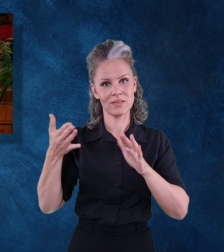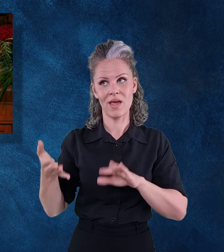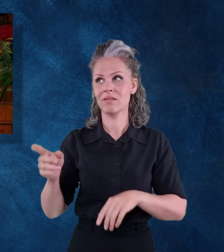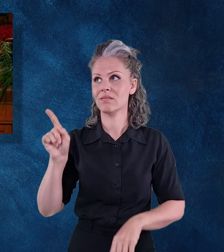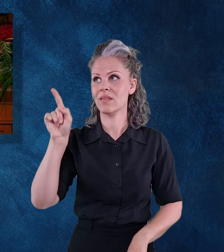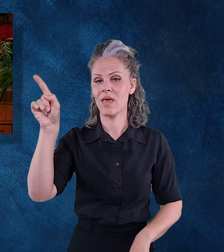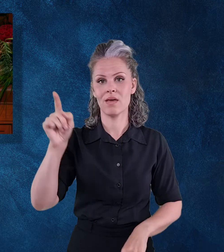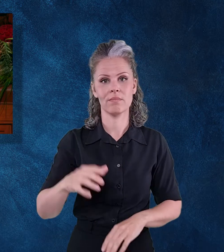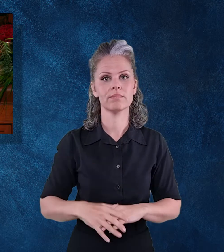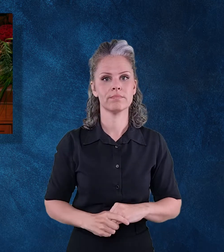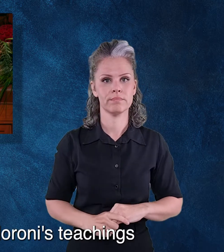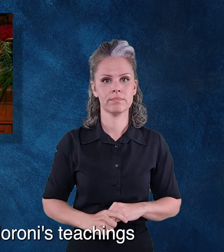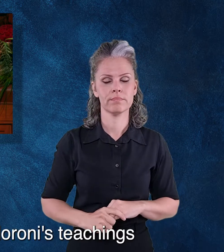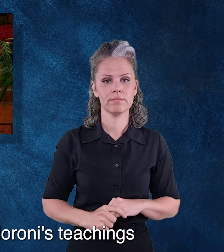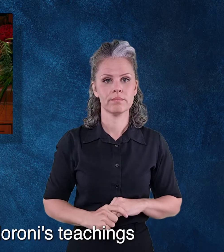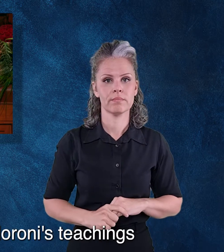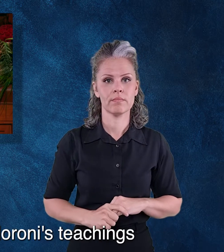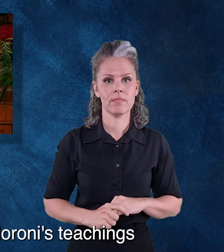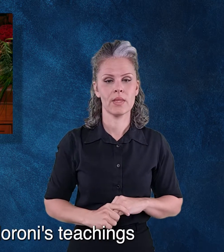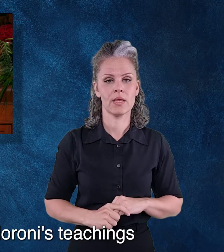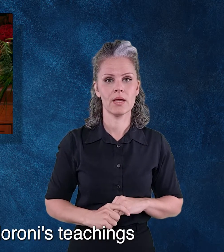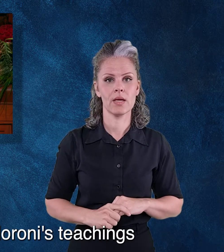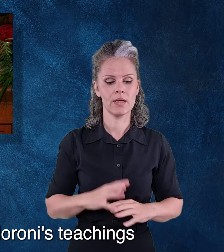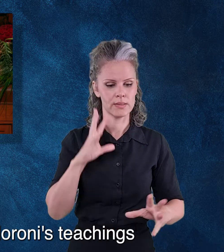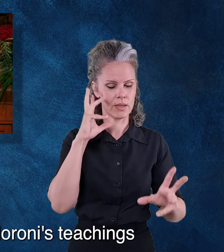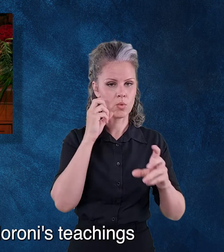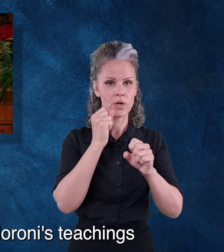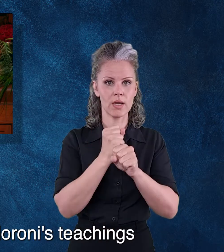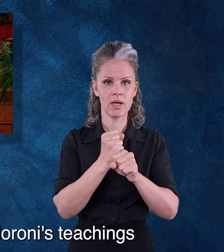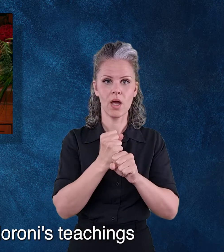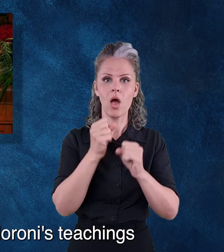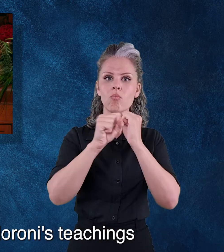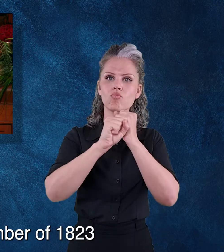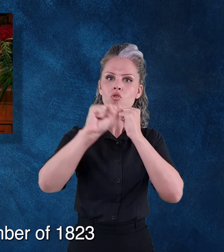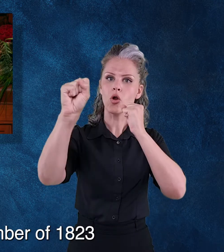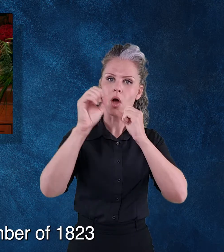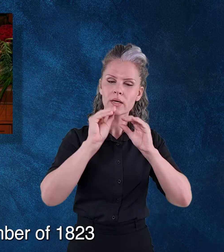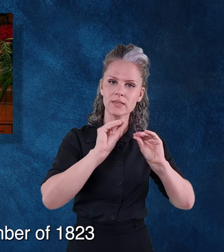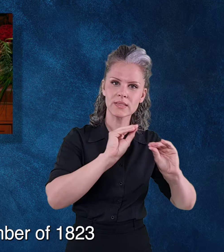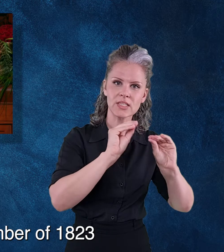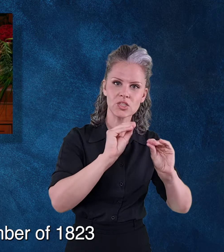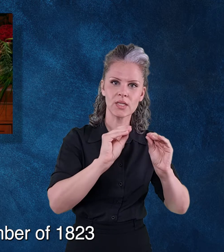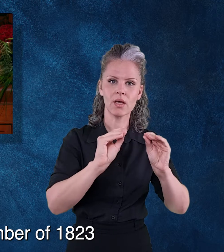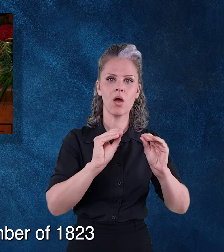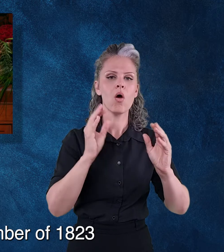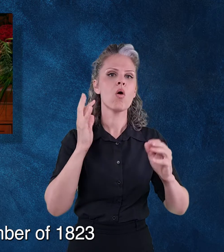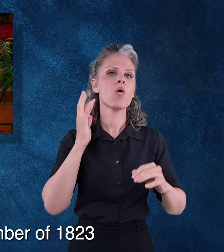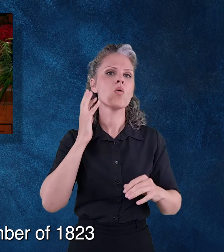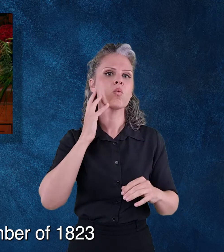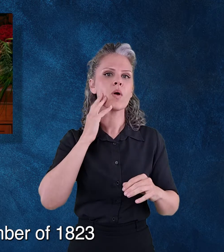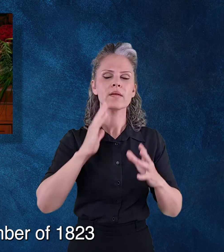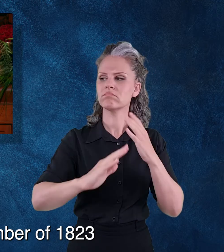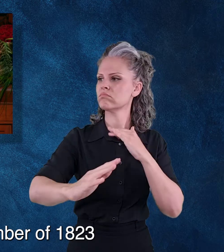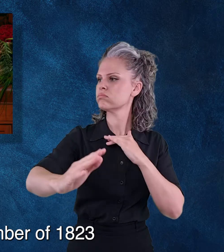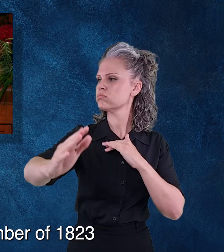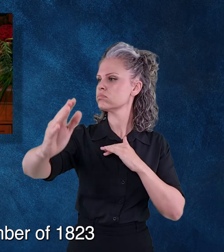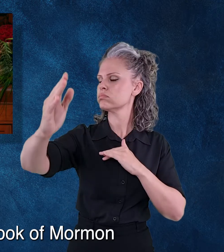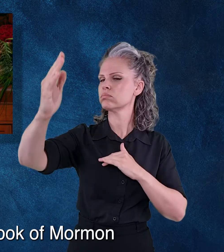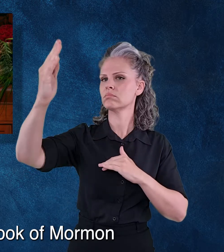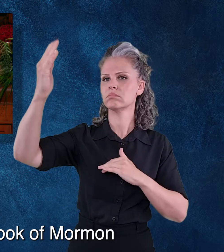the veil. In summary, Moroni's teachings in September of 1823